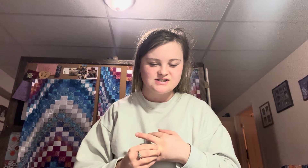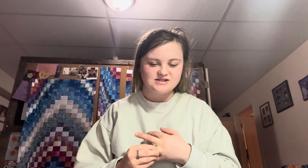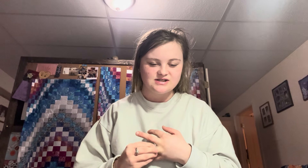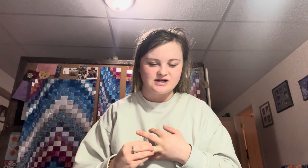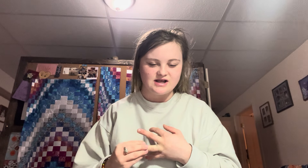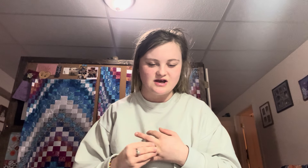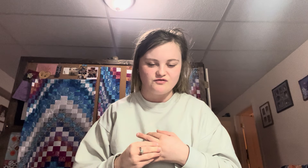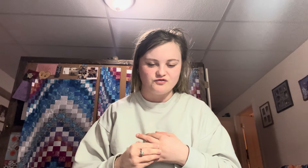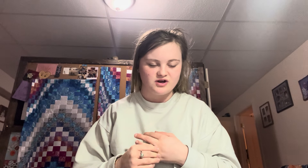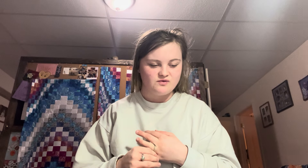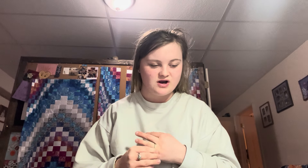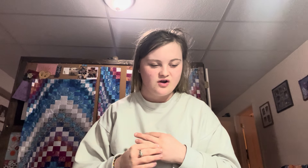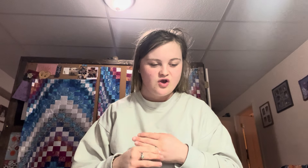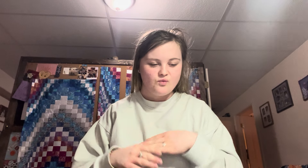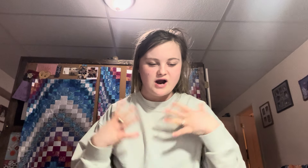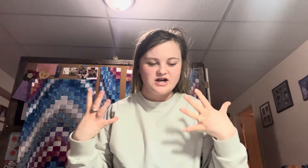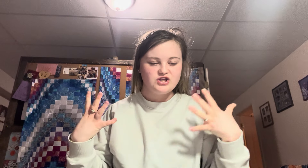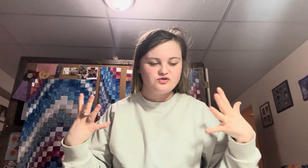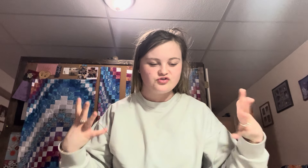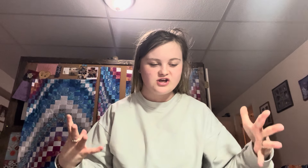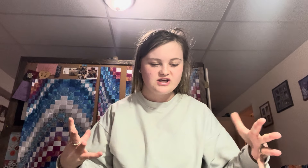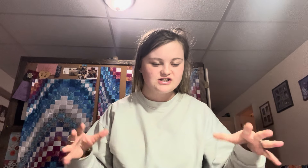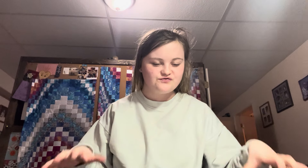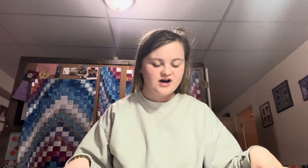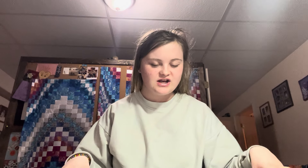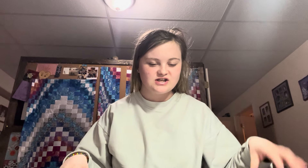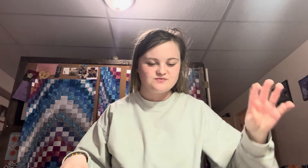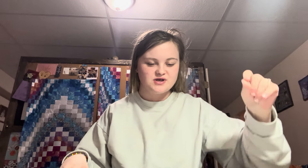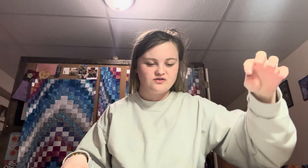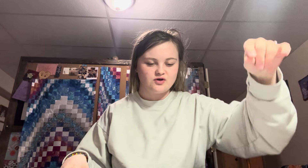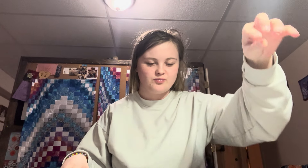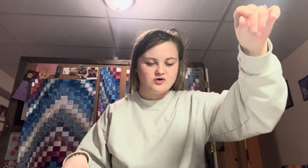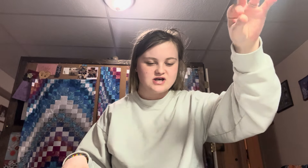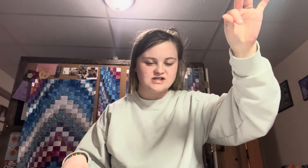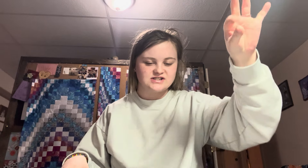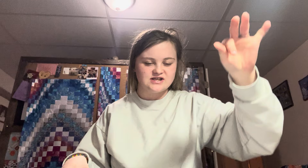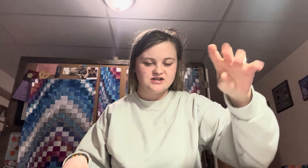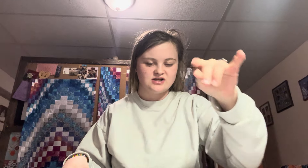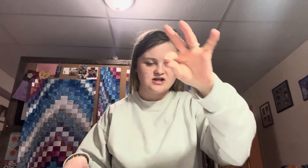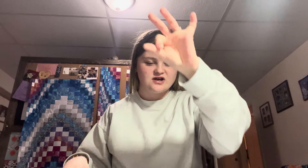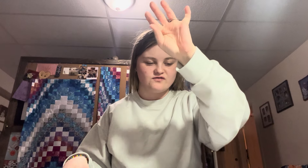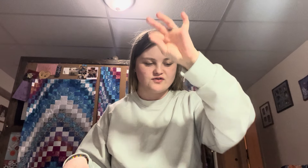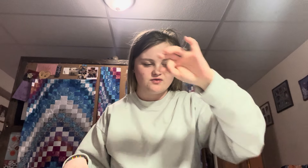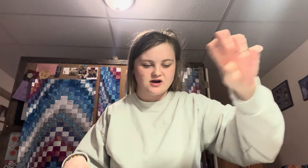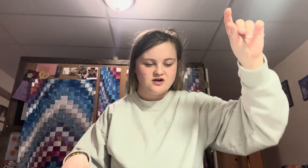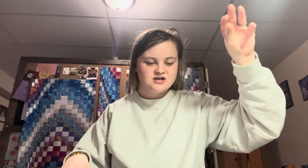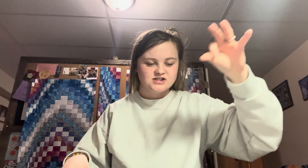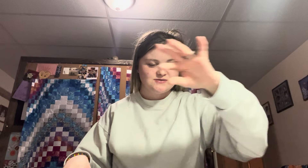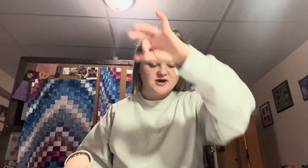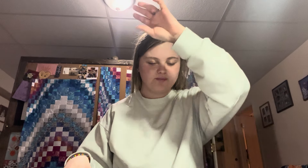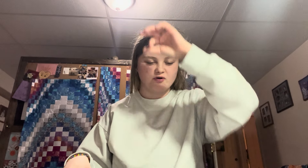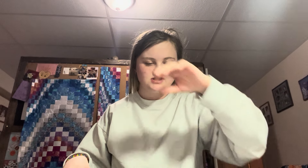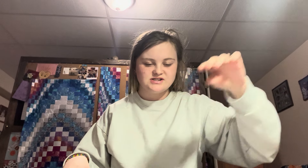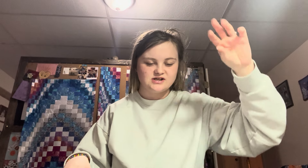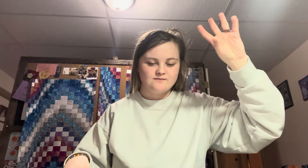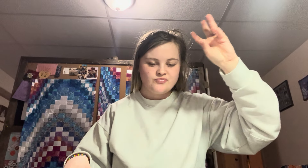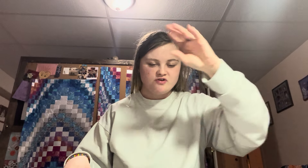poison everywhere? Why do you think it's funny to spill your poison everywhere? Spilled poison. Your